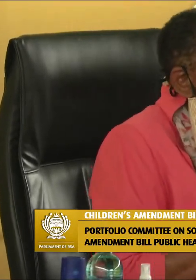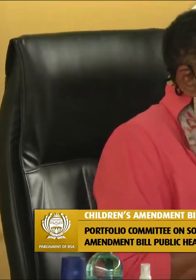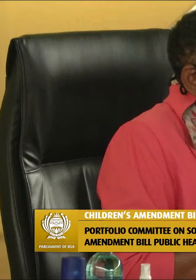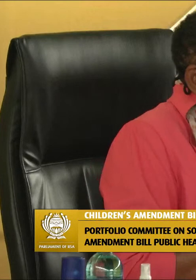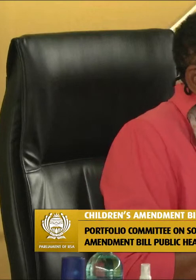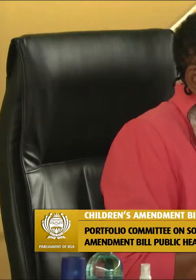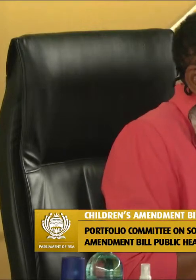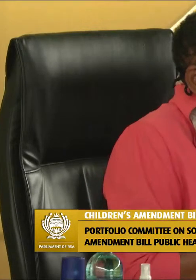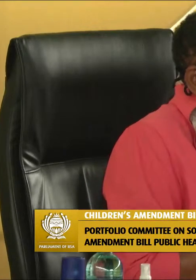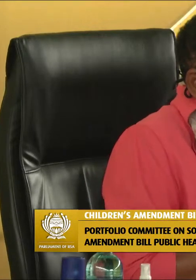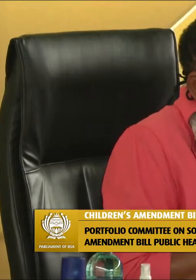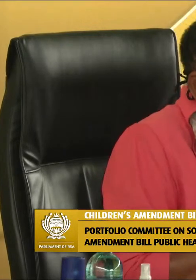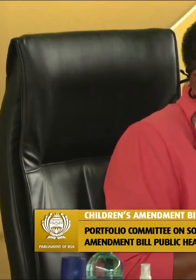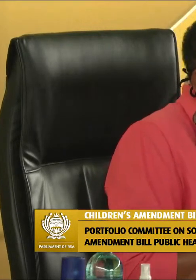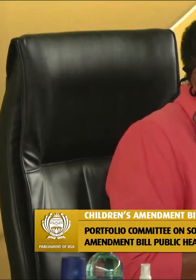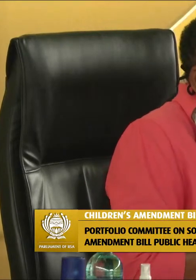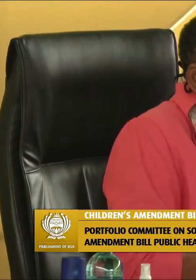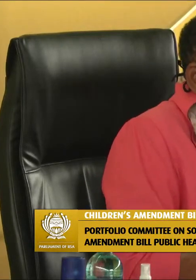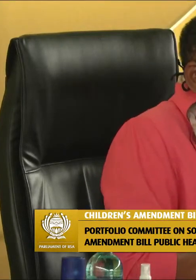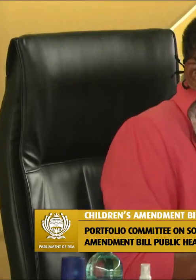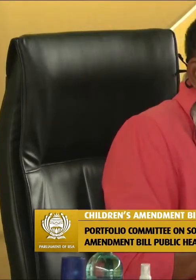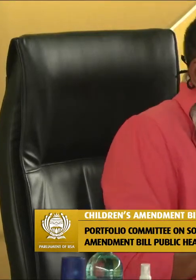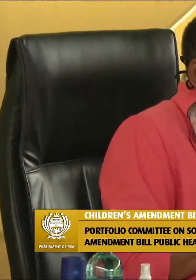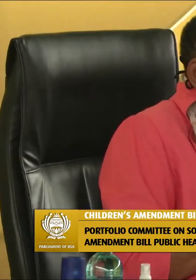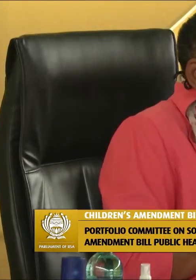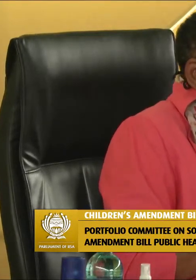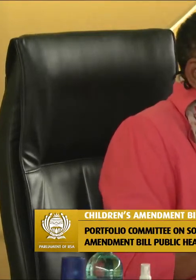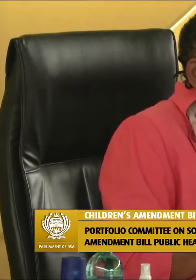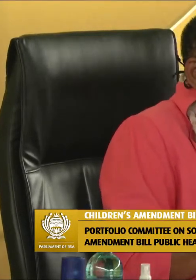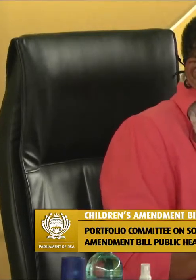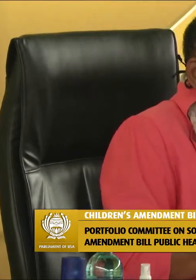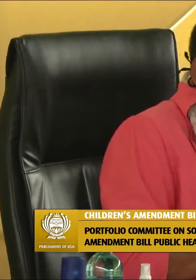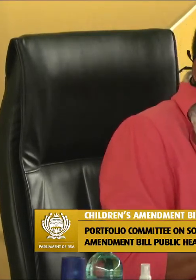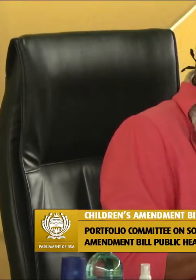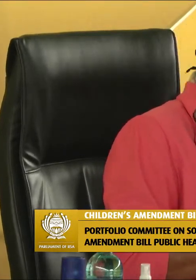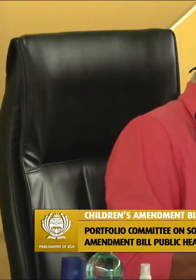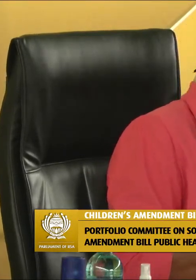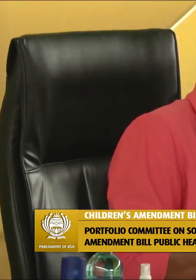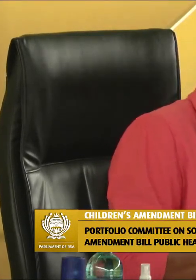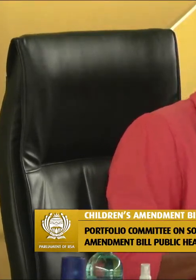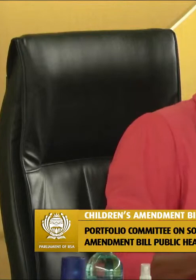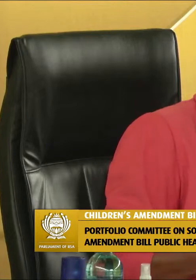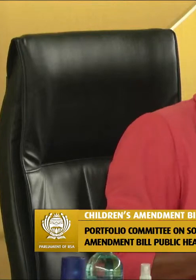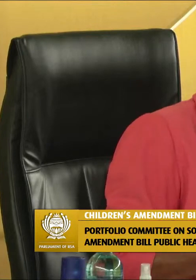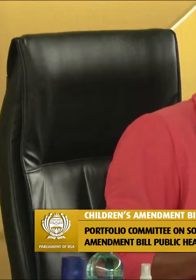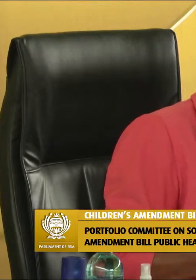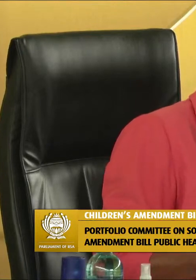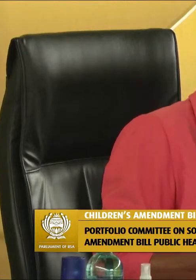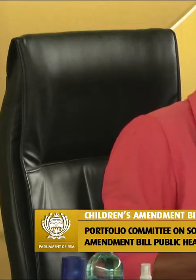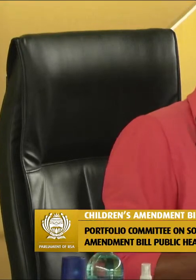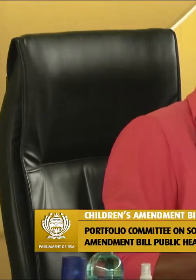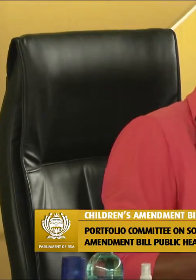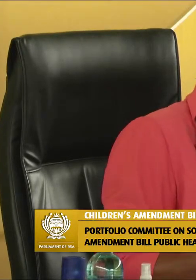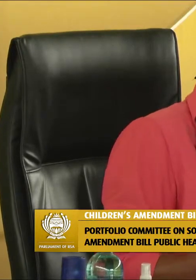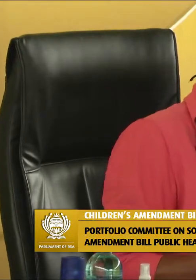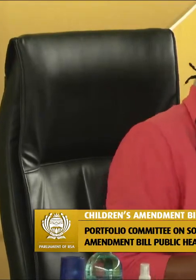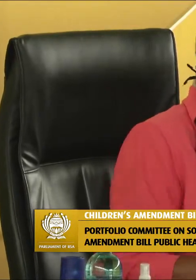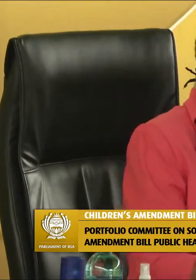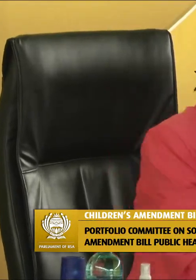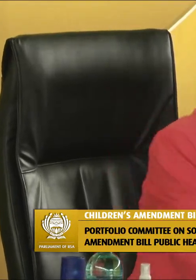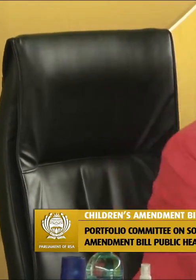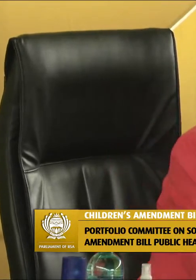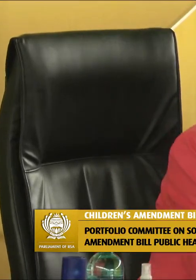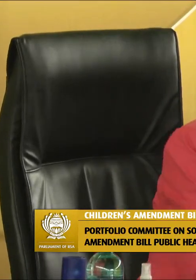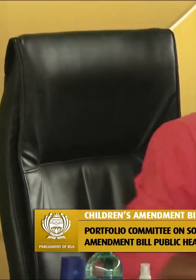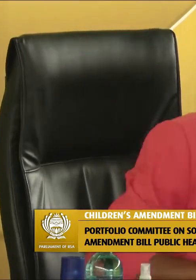ngapha eDurban sozo ifikelele nakwenye izindawo. That is why I urge you